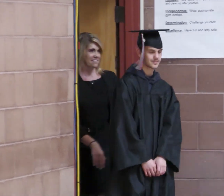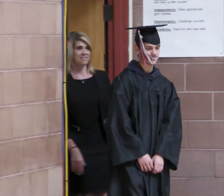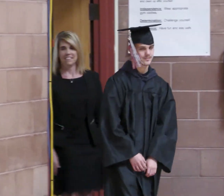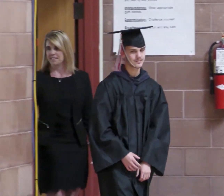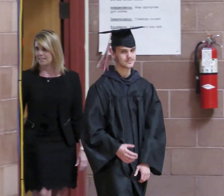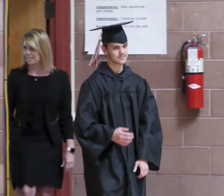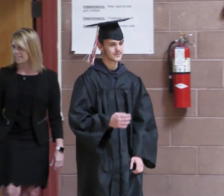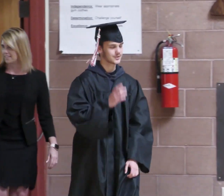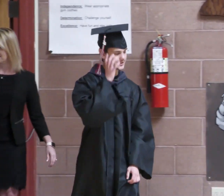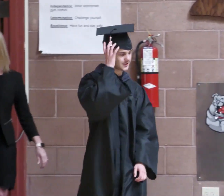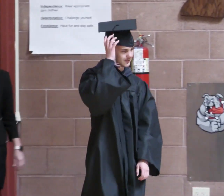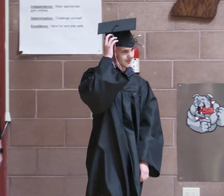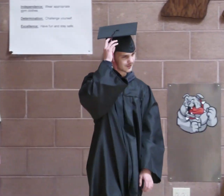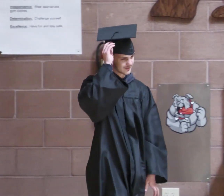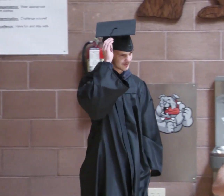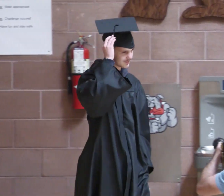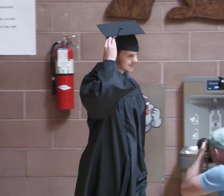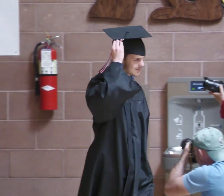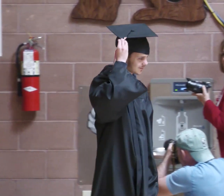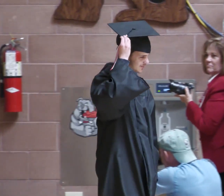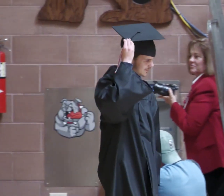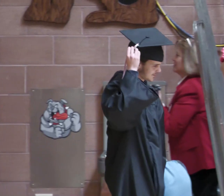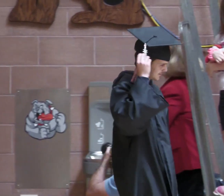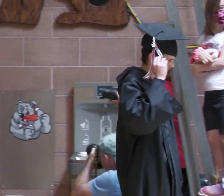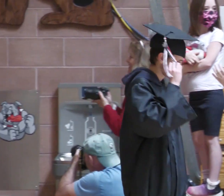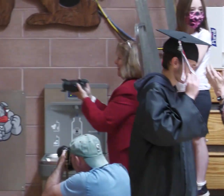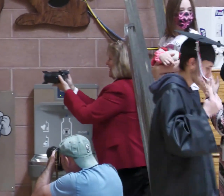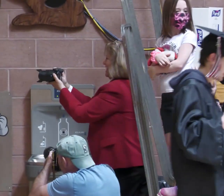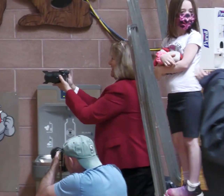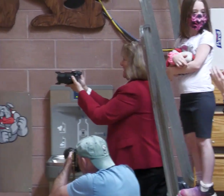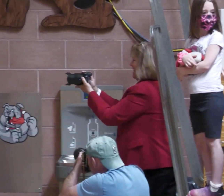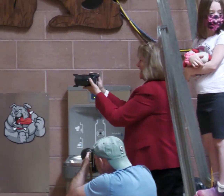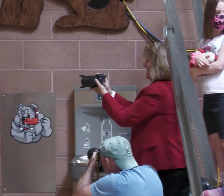Braden Martinez smiles and walks in.